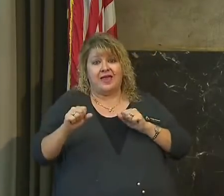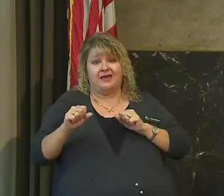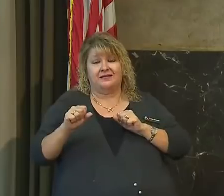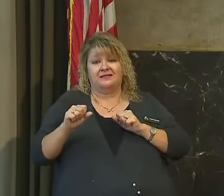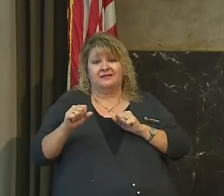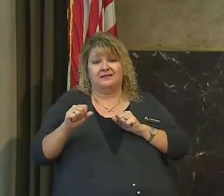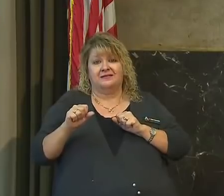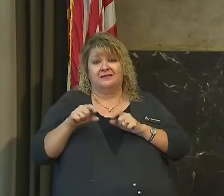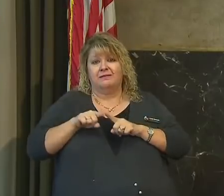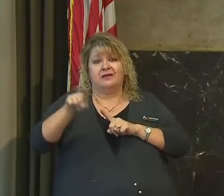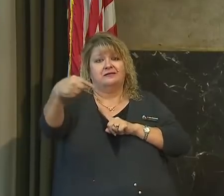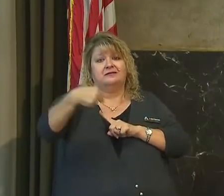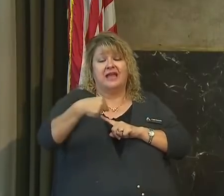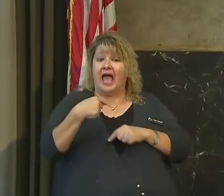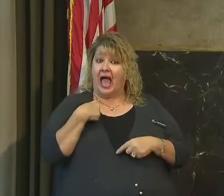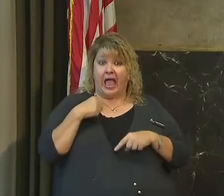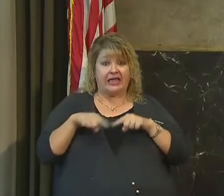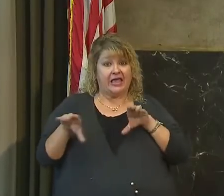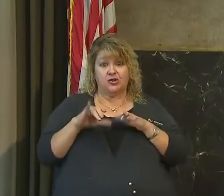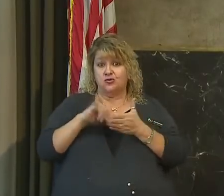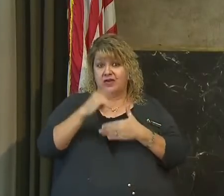But we can't do it for you.